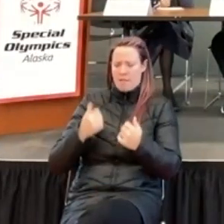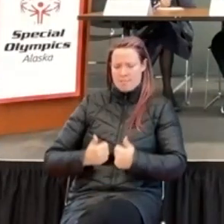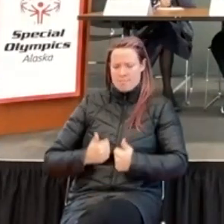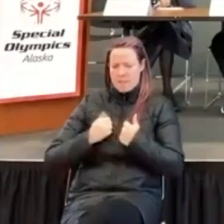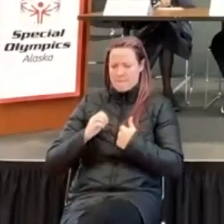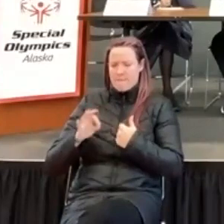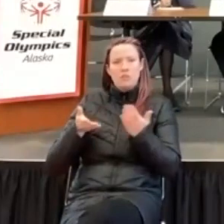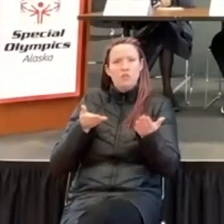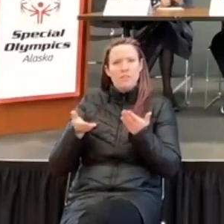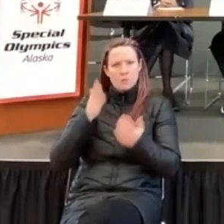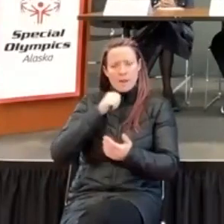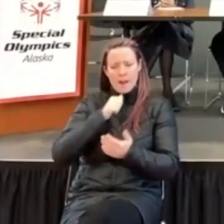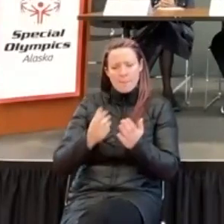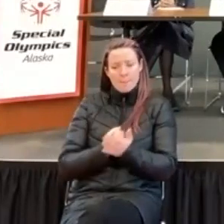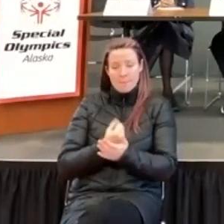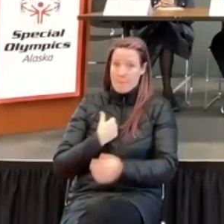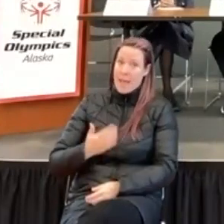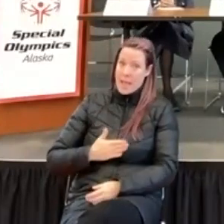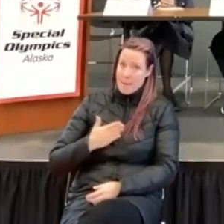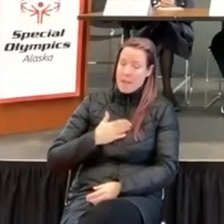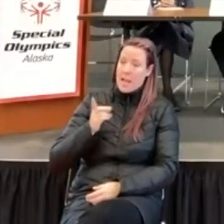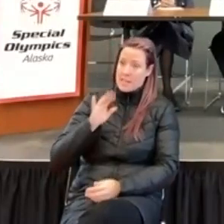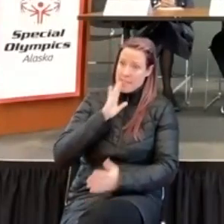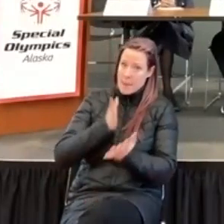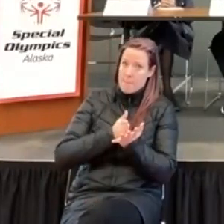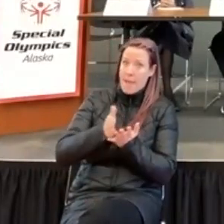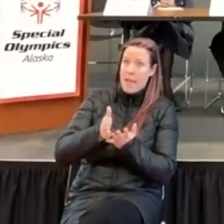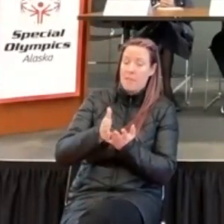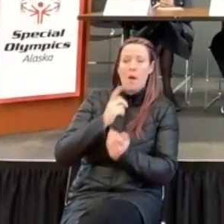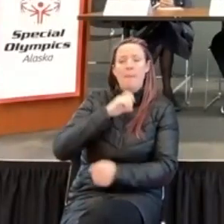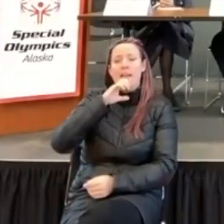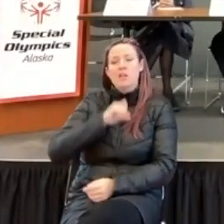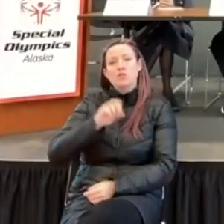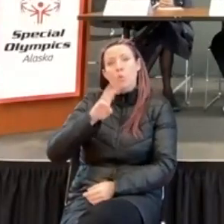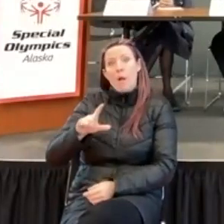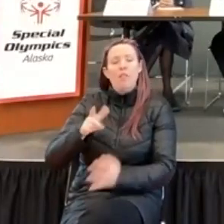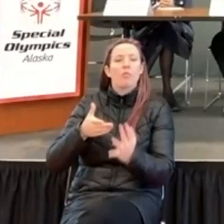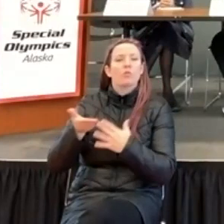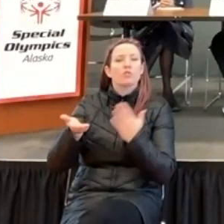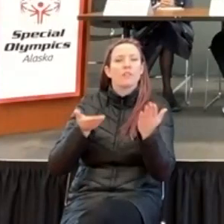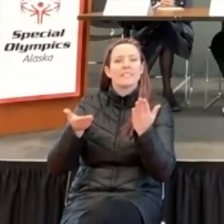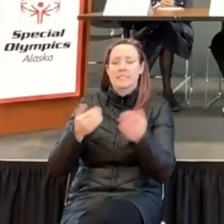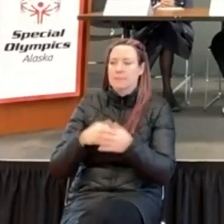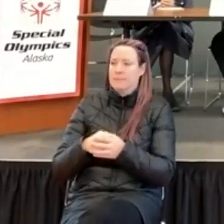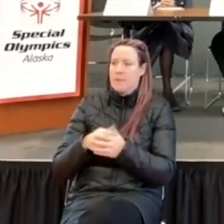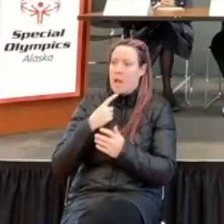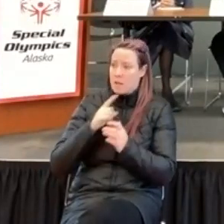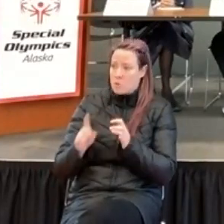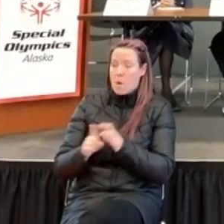service. And I'm glad that I did. And that's how I'm aging well. I stay involved in my